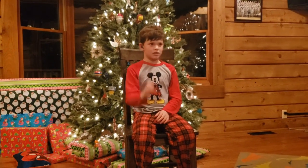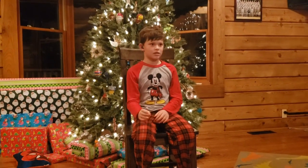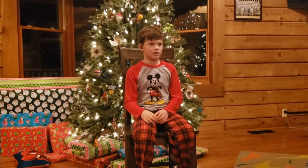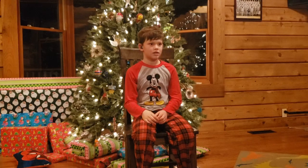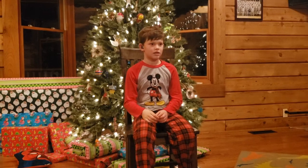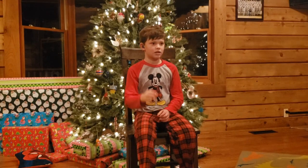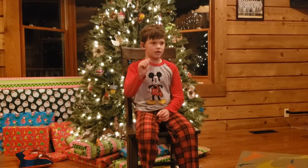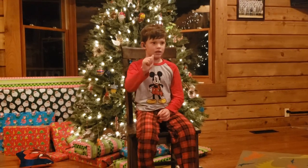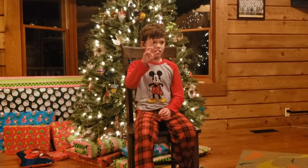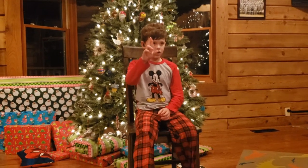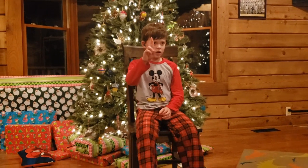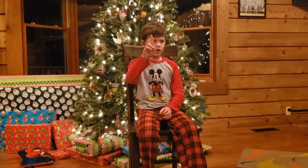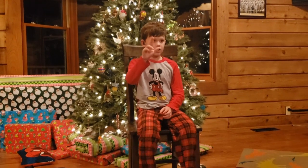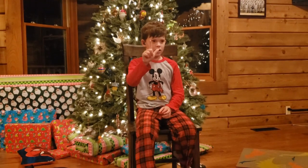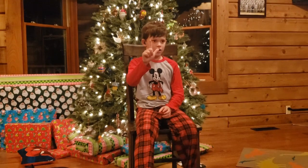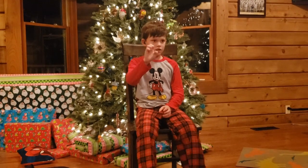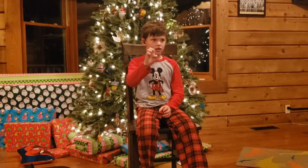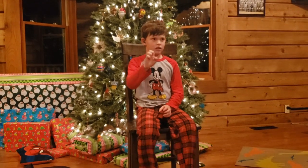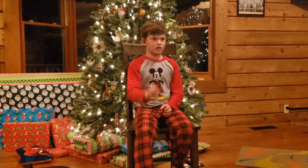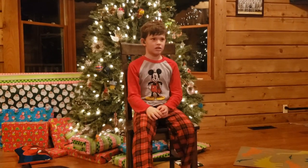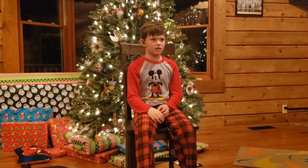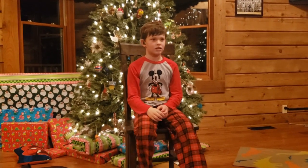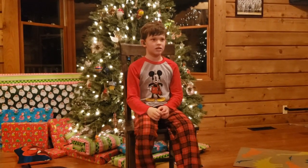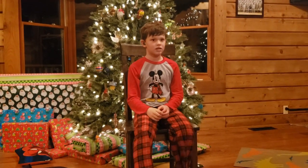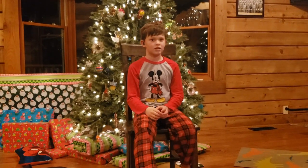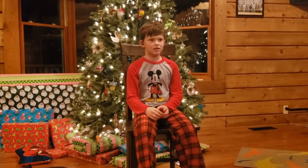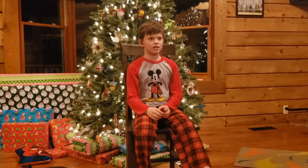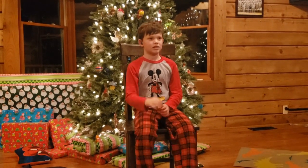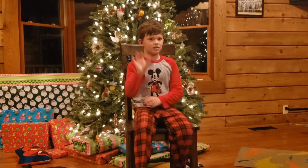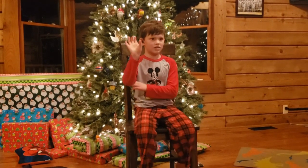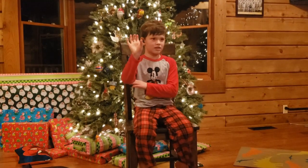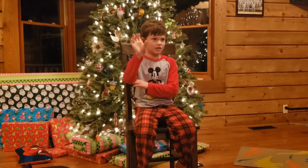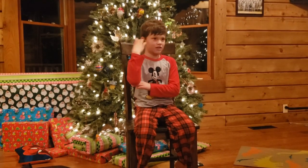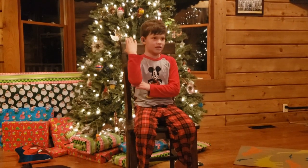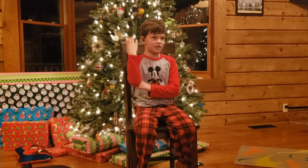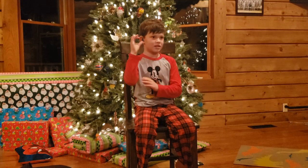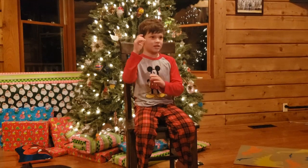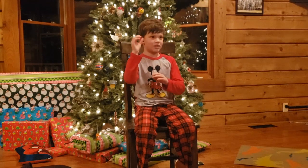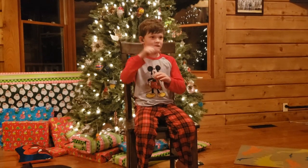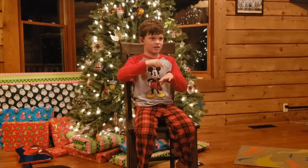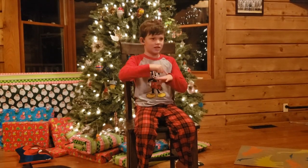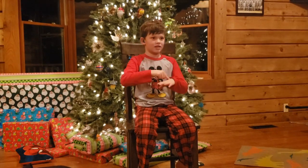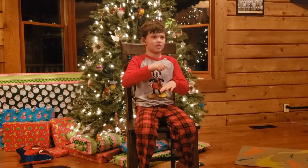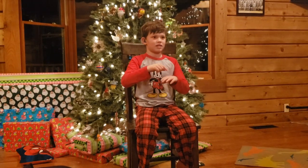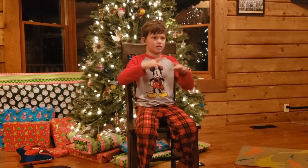Christmas is a time of sparkle and